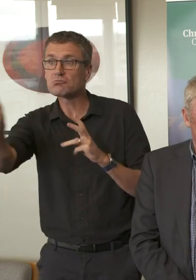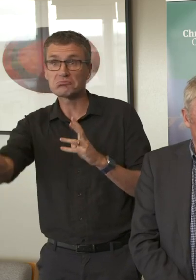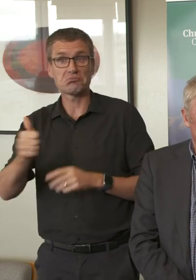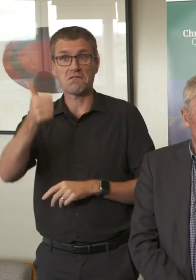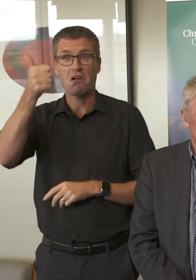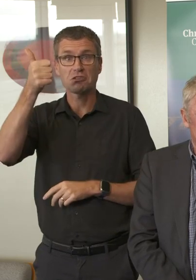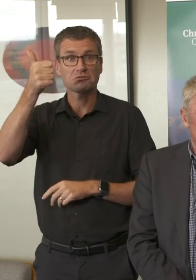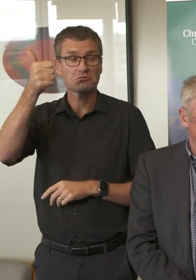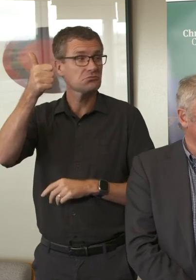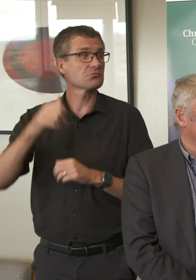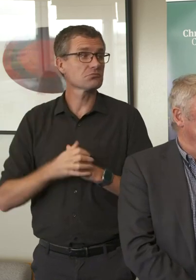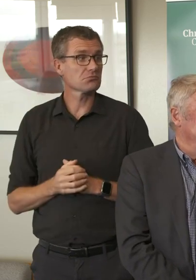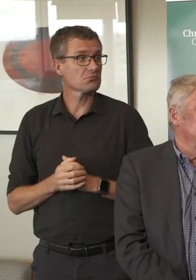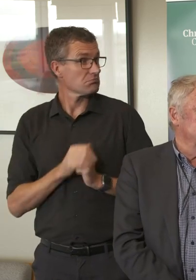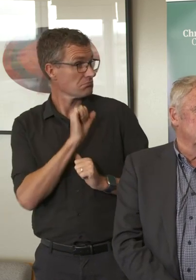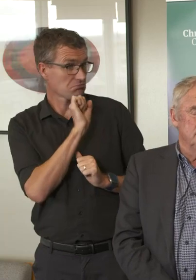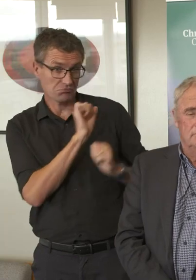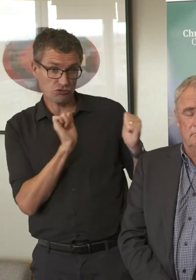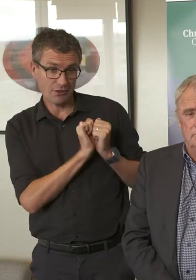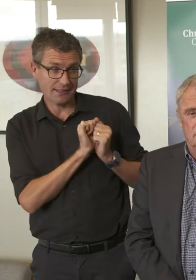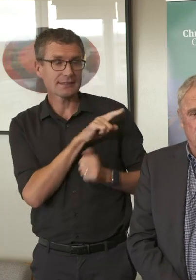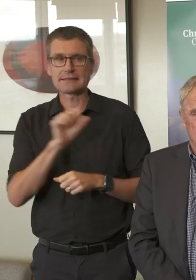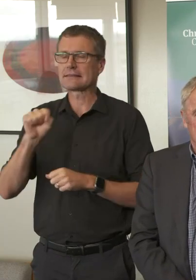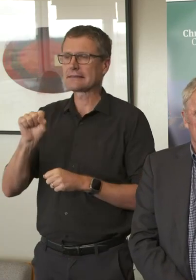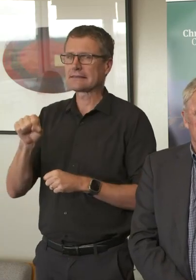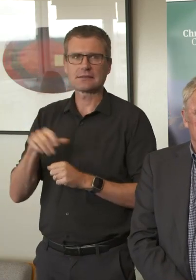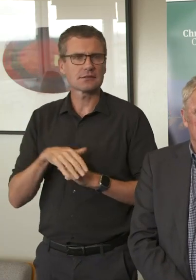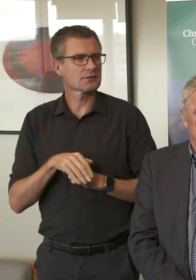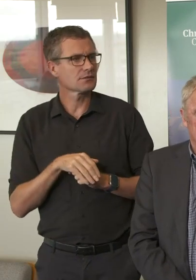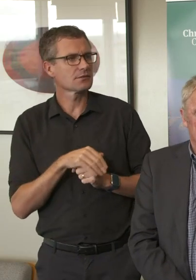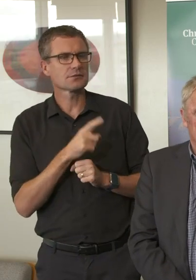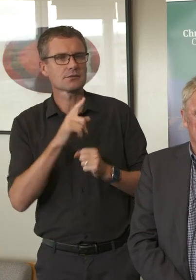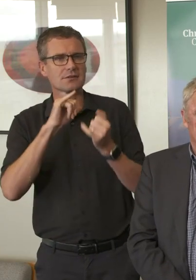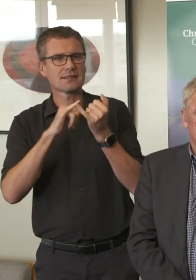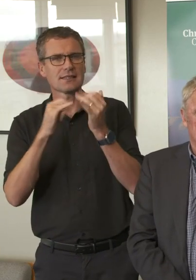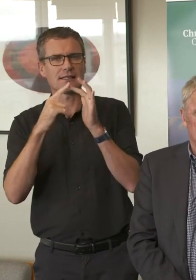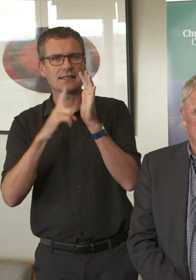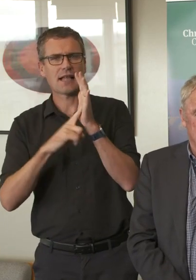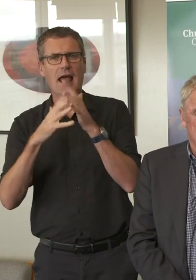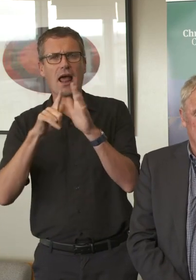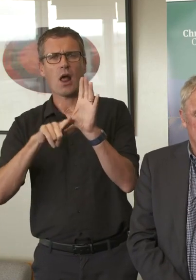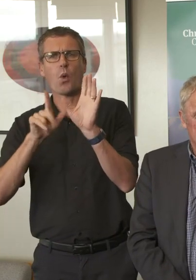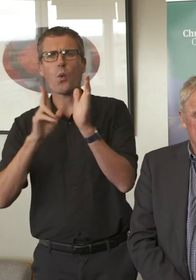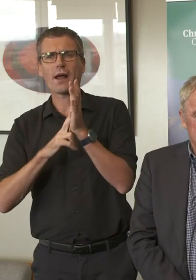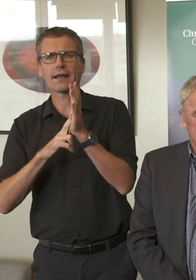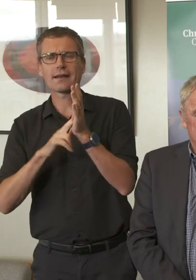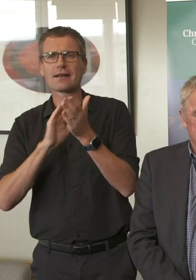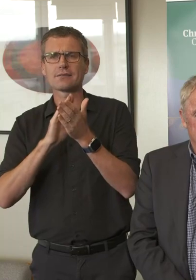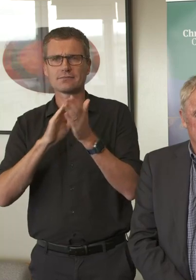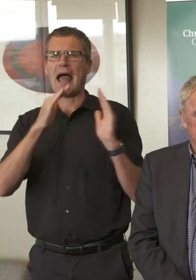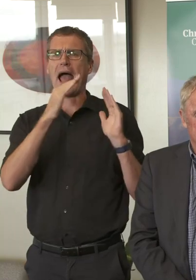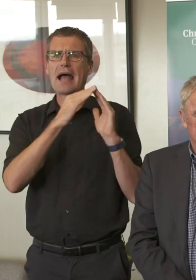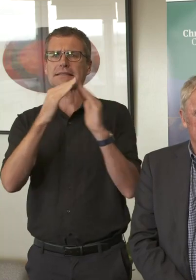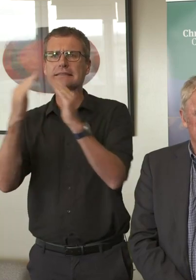looked pretty good from the air. Was that sort of your observation as well? Selwyn Huts. Selwyn Huts. So lower Selwyn Huts. Yeah, so the lower Selwyn Huts, without a